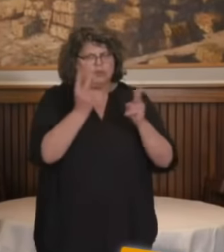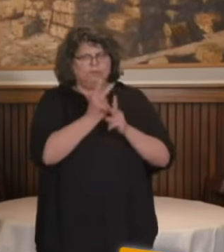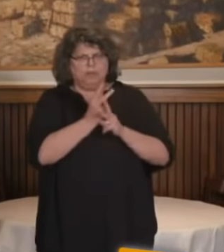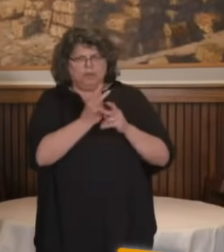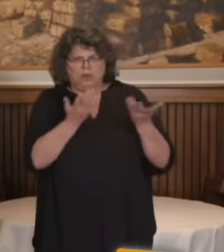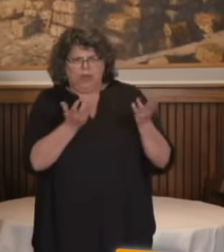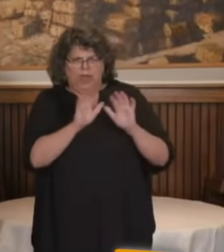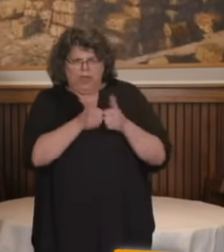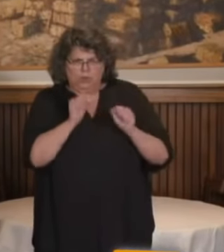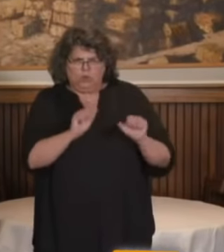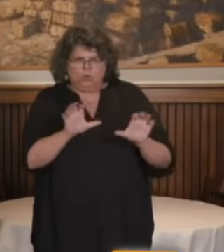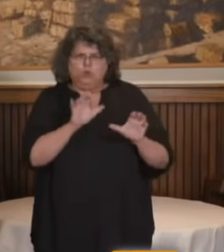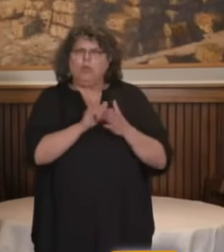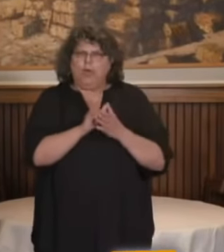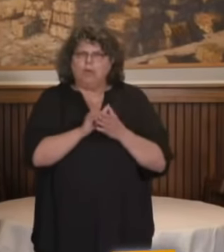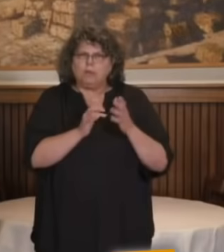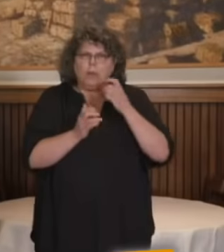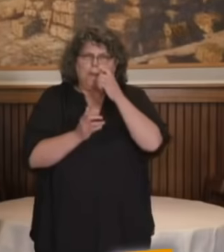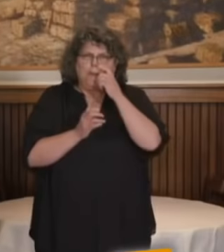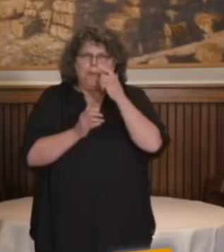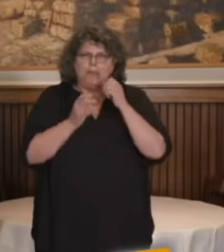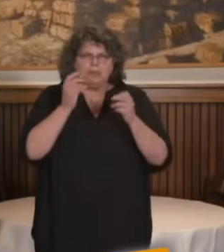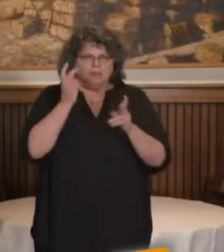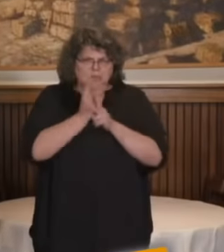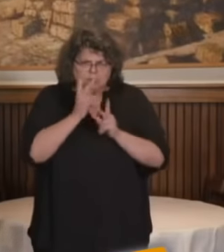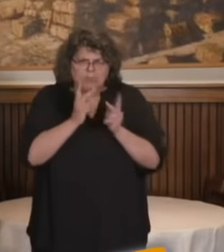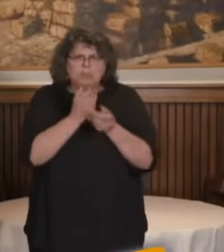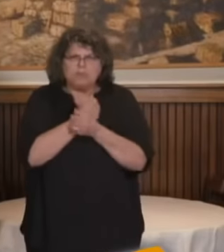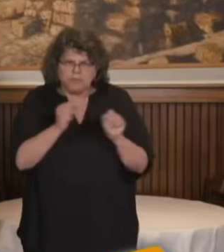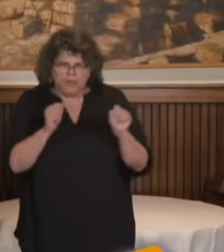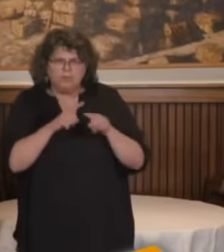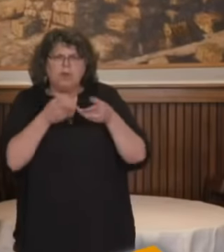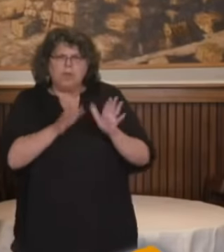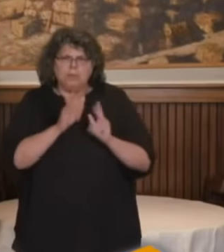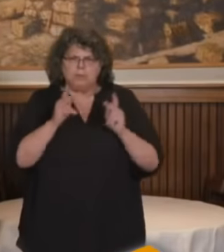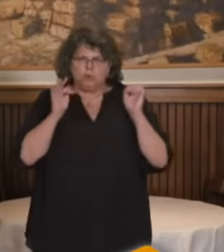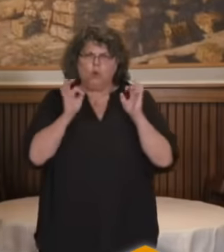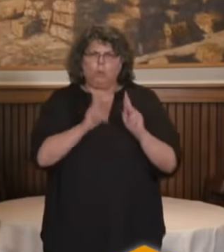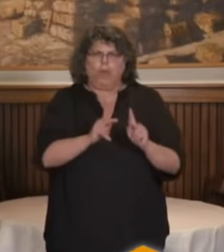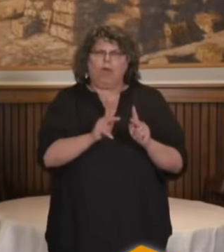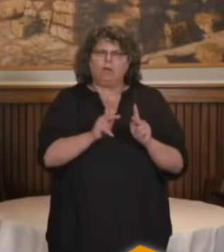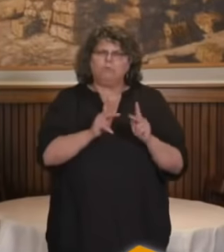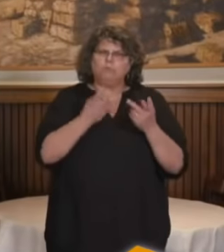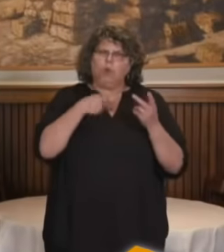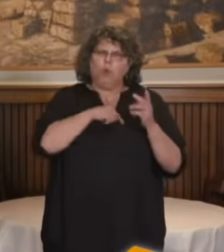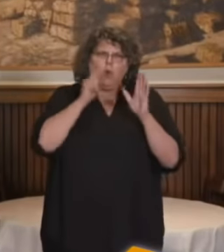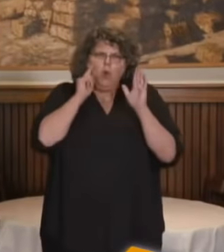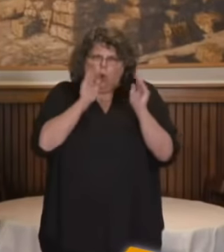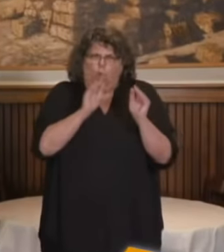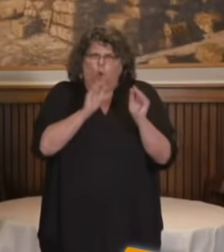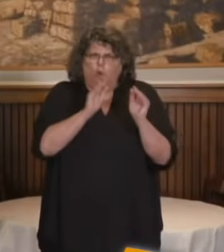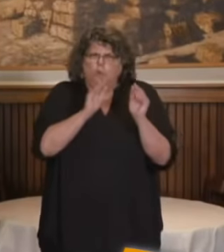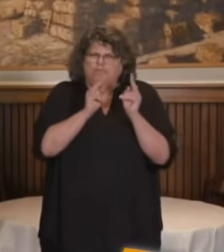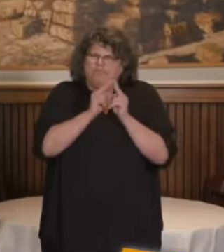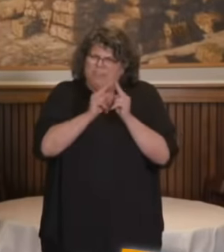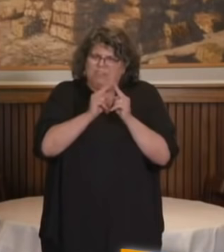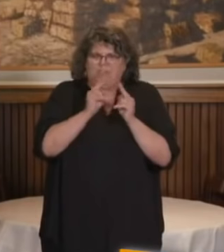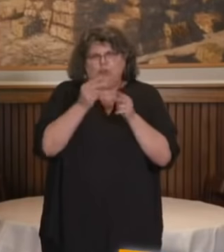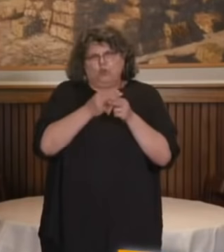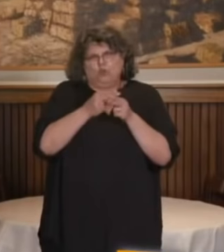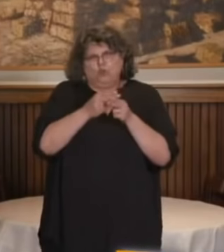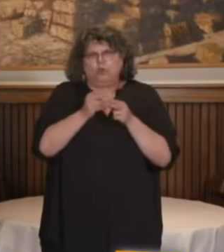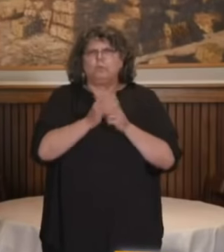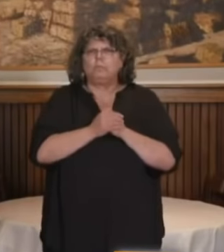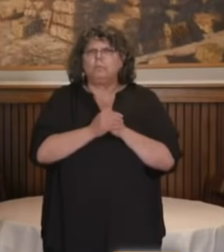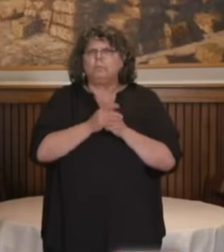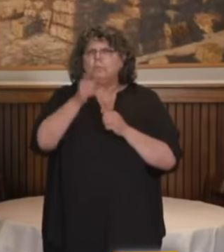those guidelines and restore that capacity in, we hope, the very, very near future.